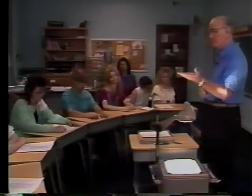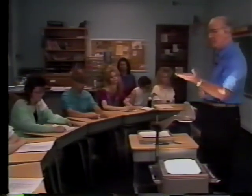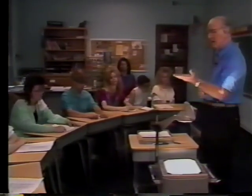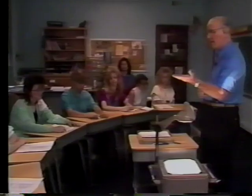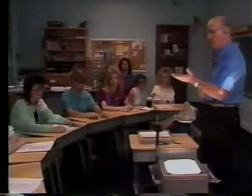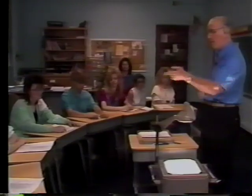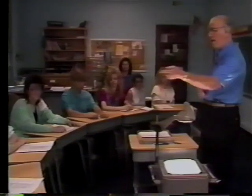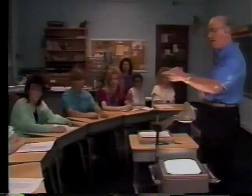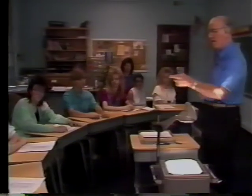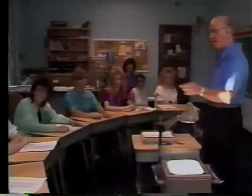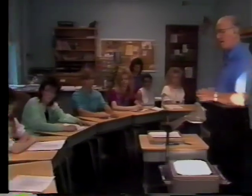What?